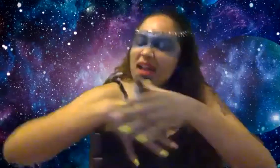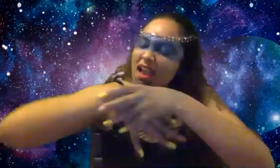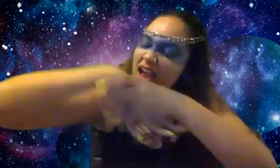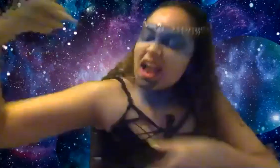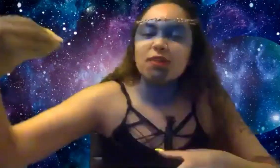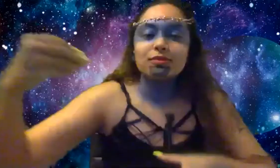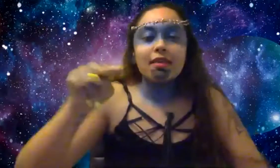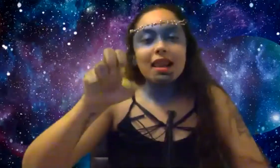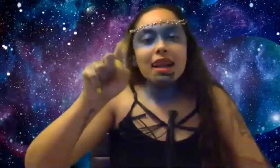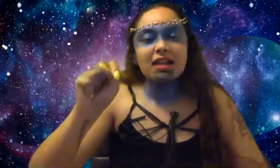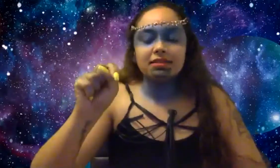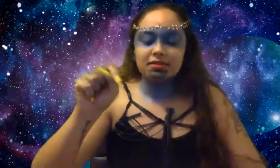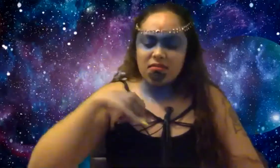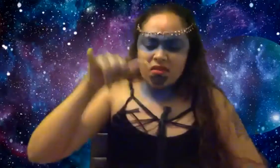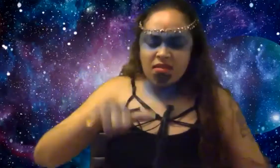Finally, I had my freedom.